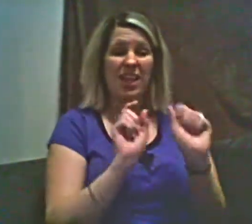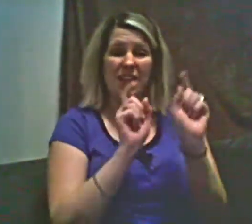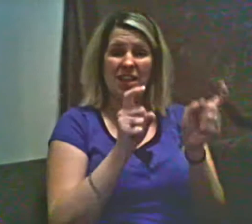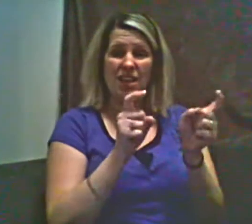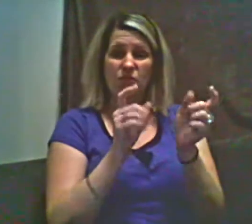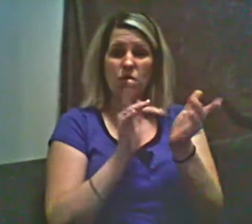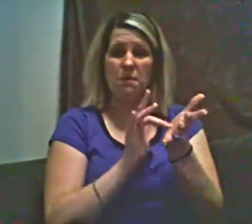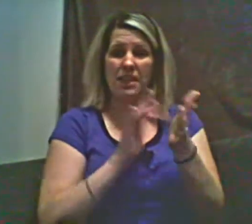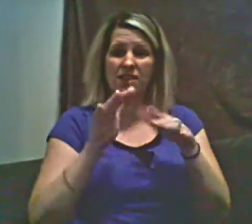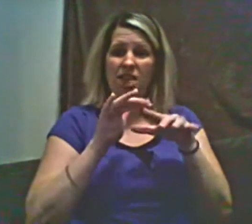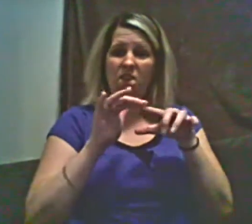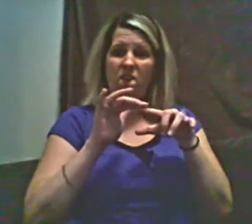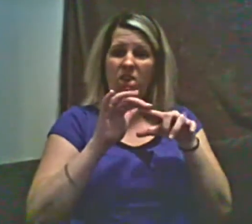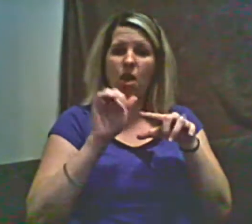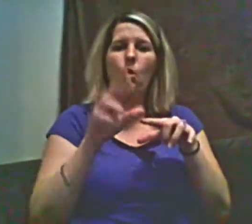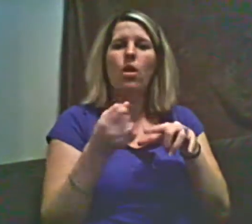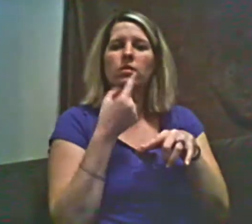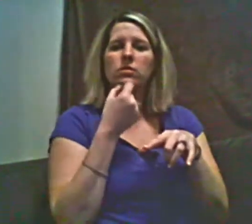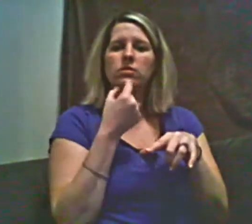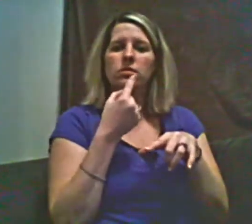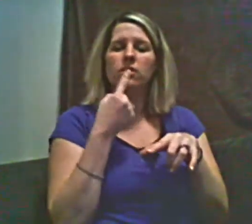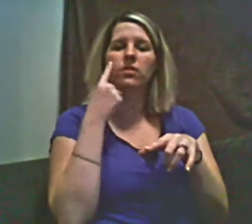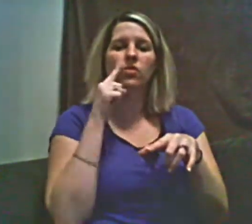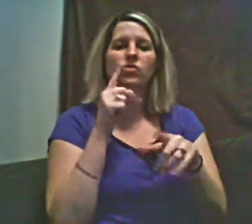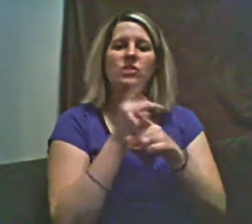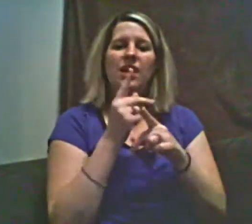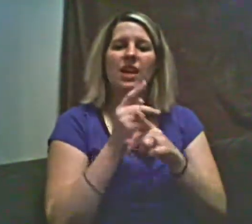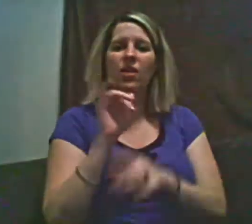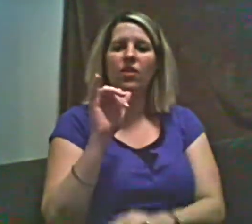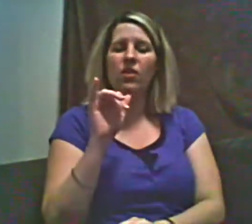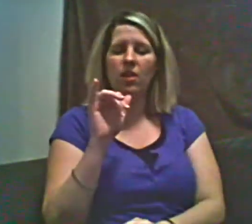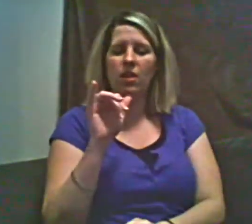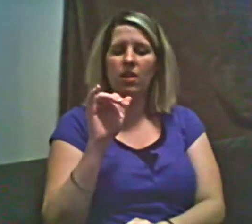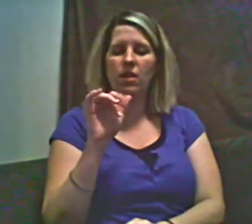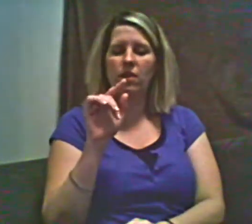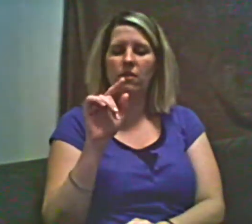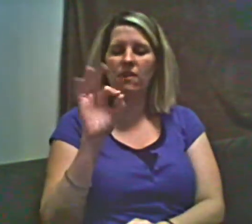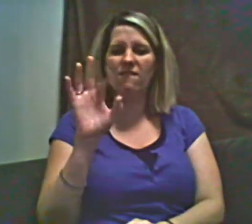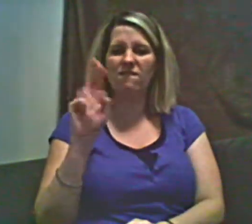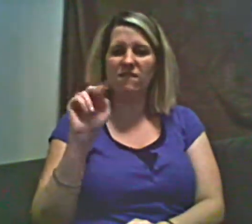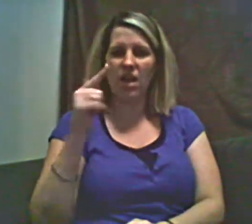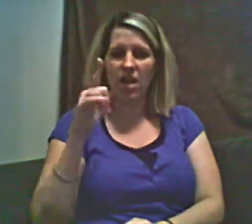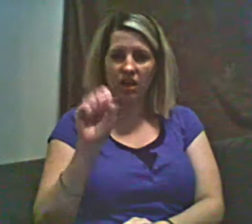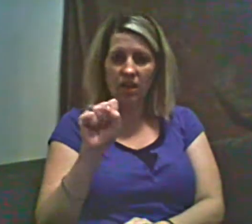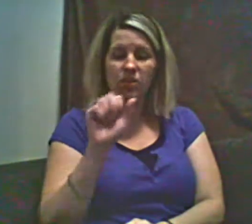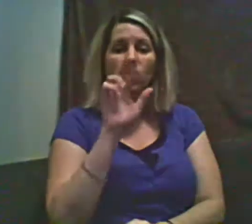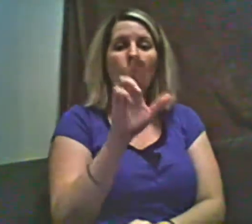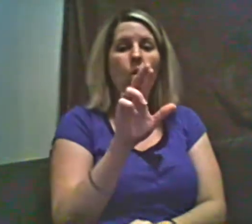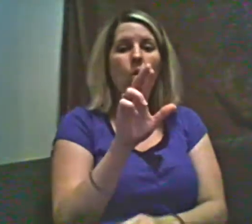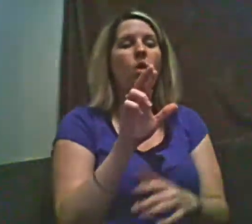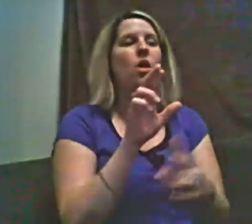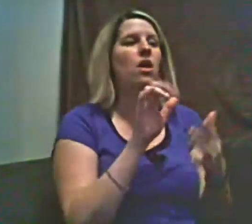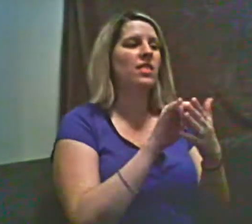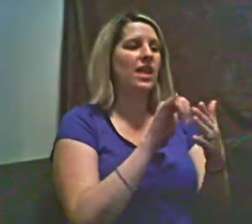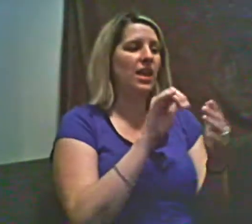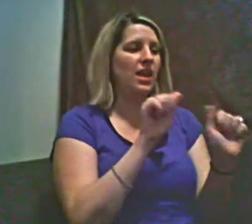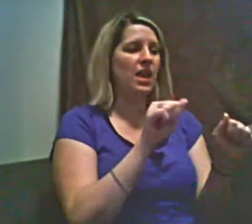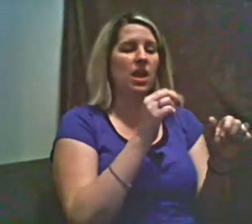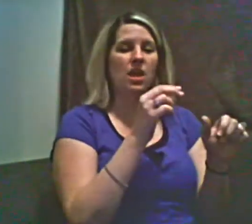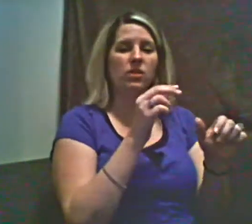two sides of the nail bed out and use an acid called phenol, and it kills the nail root to where it won't grow back, so you won't get an